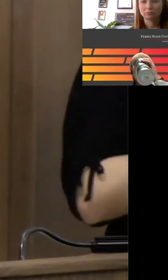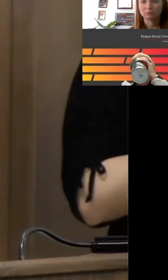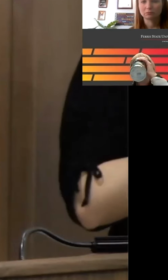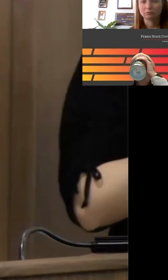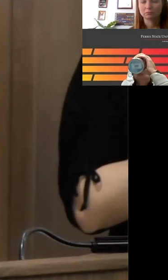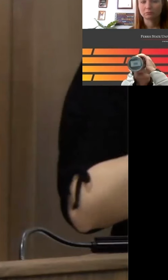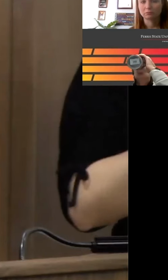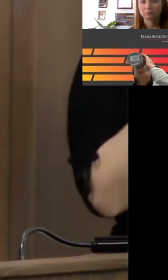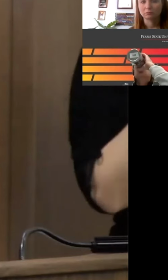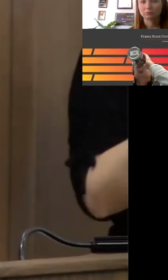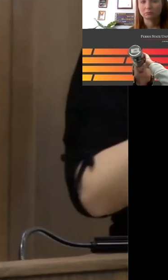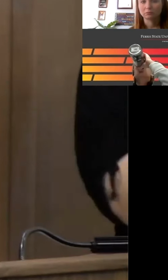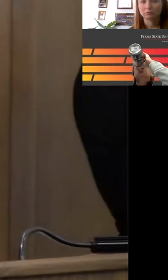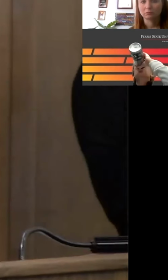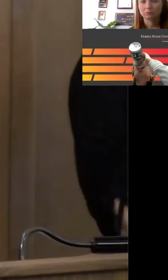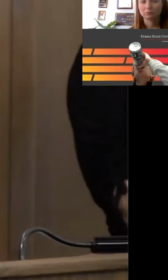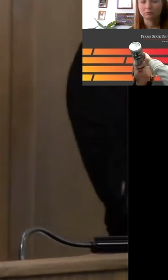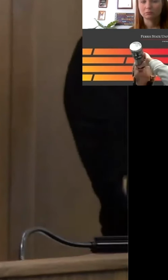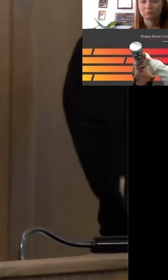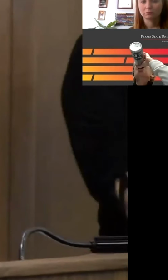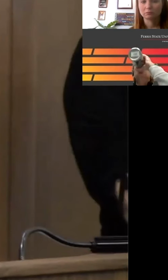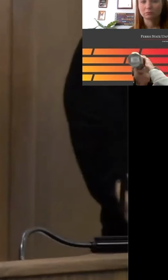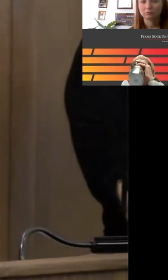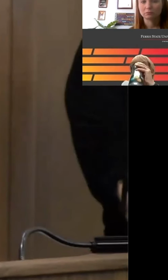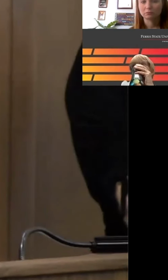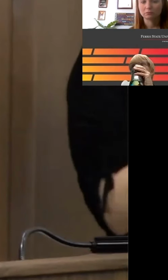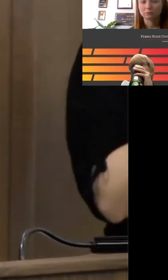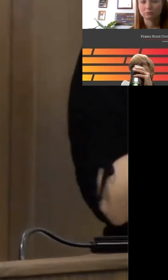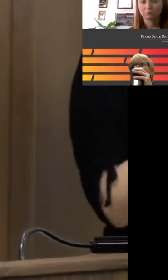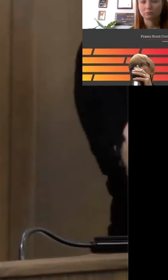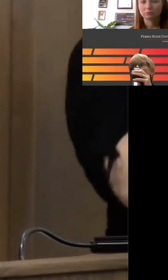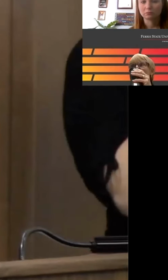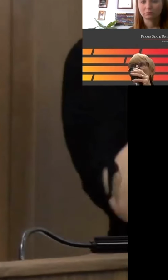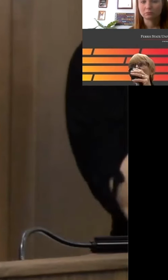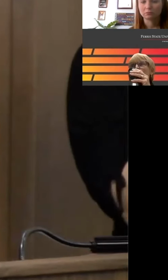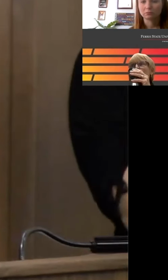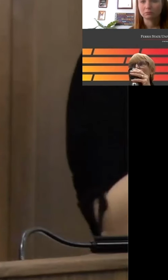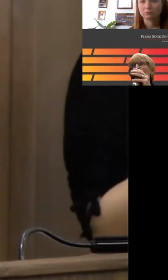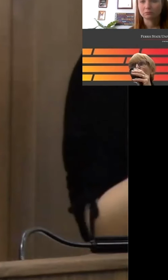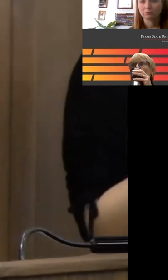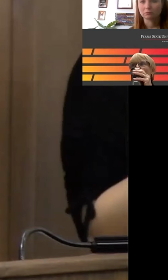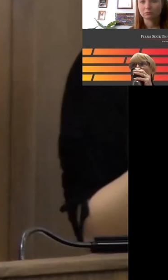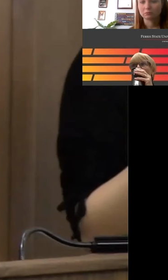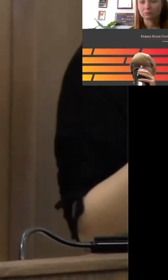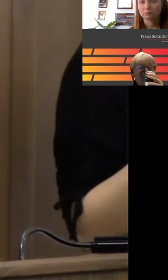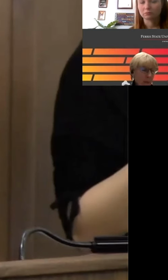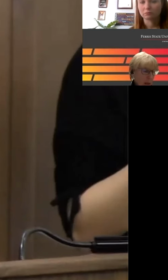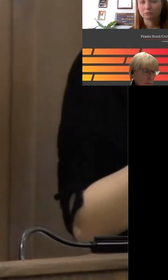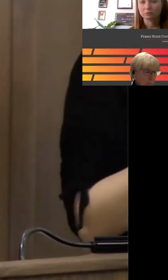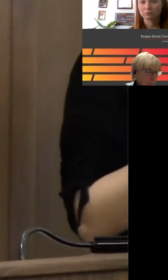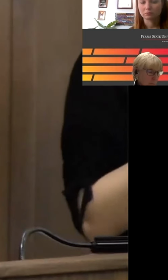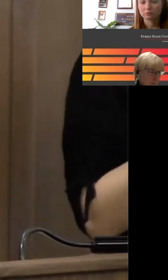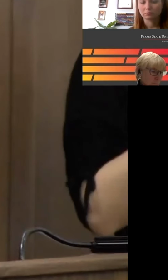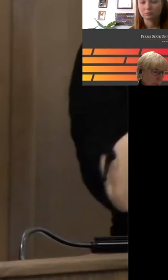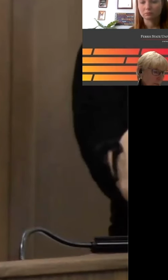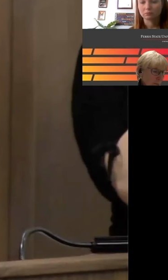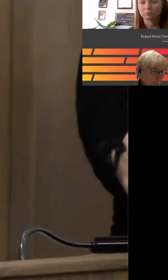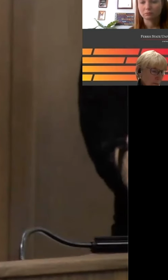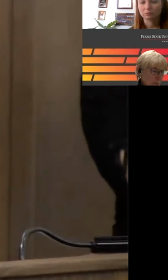she had reported correctly that what her girl boarders had said. I